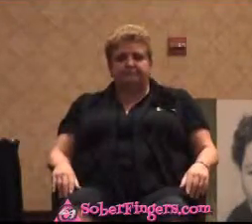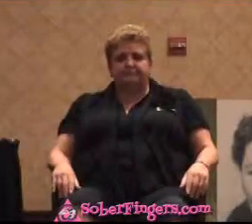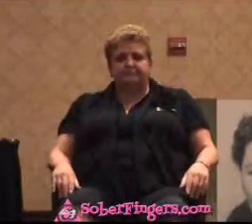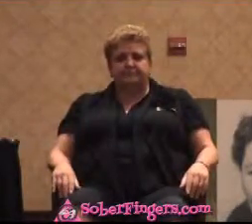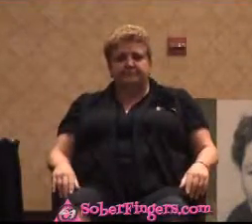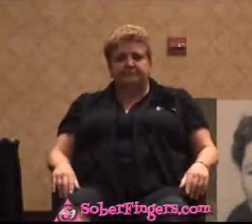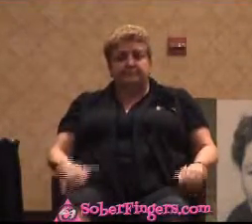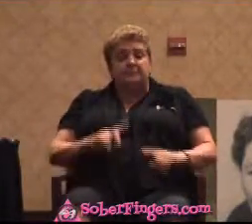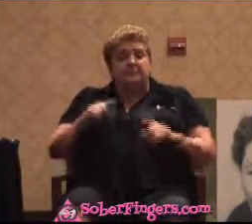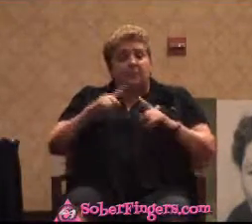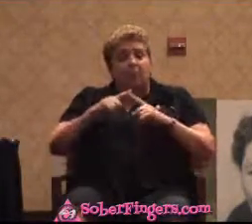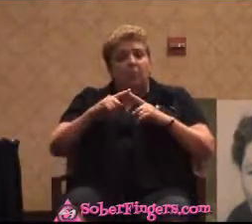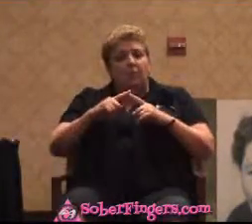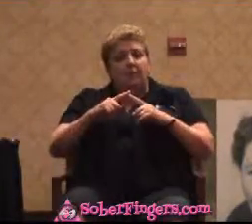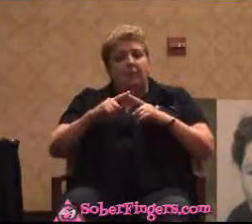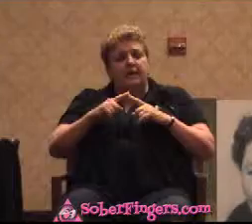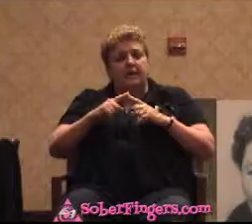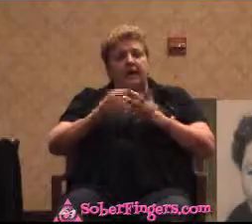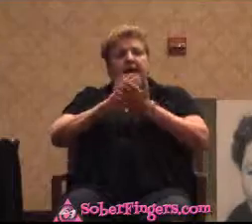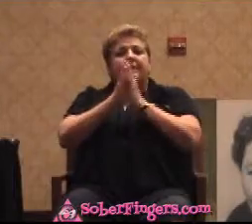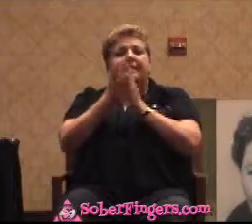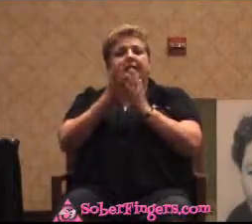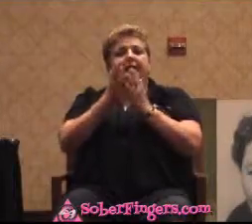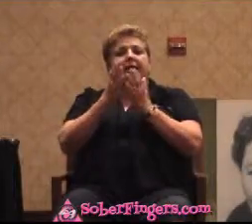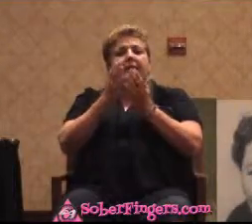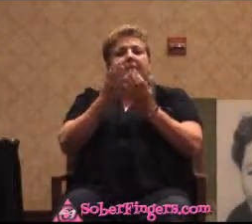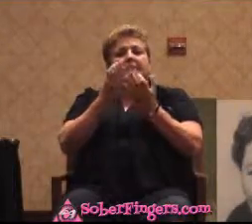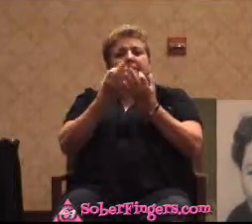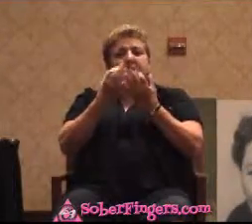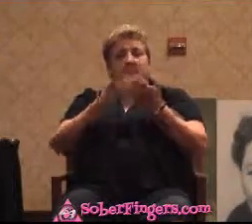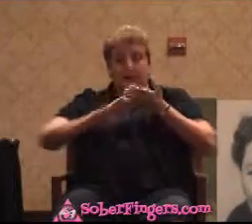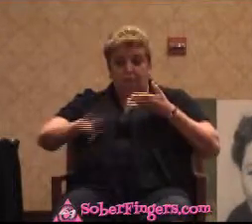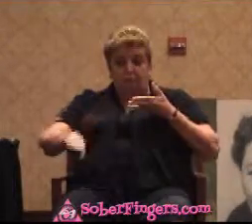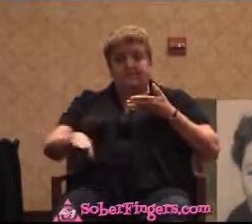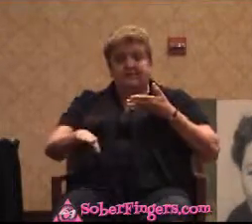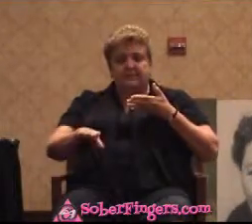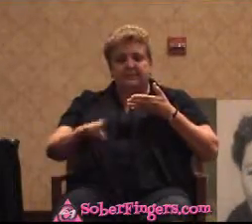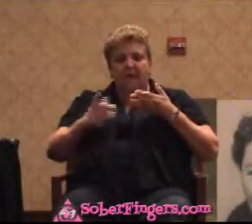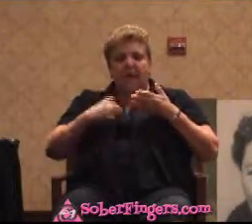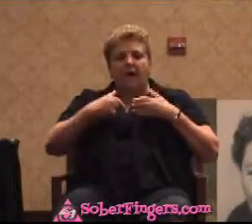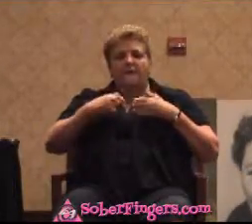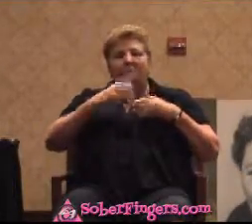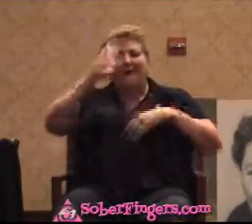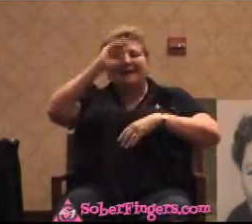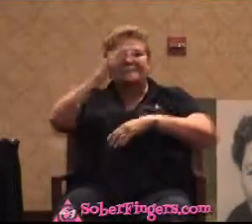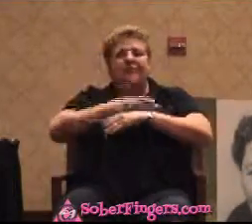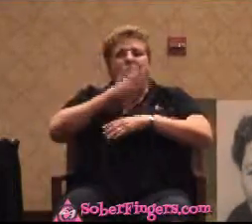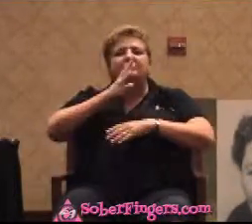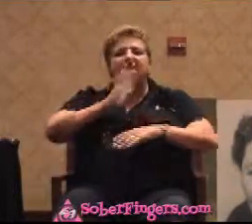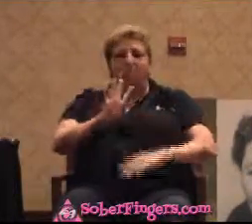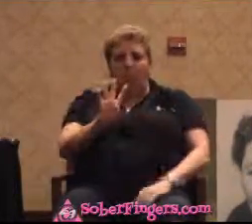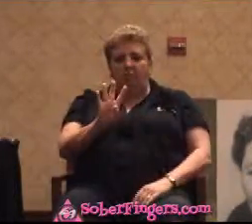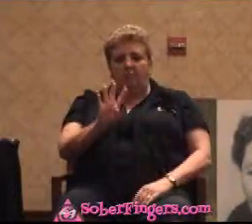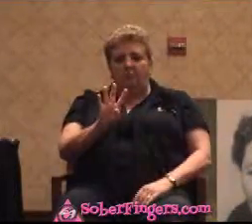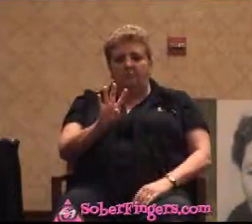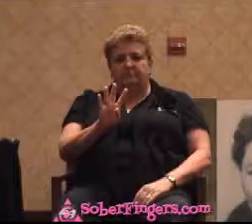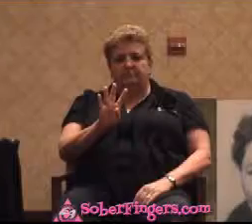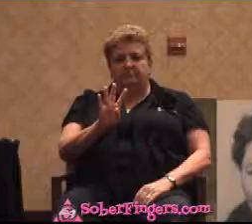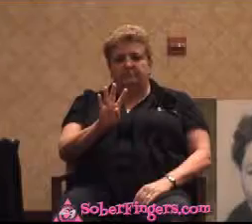When I got my freedom, my son was 4 years old. All the way down 71 South.